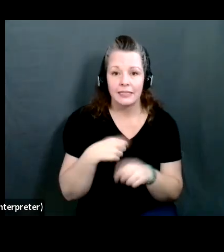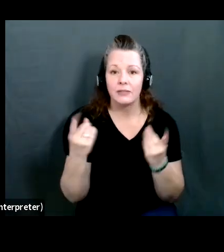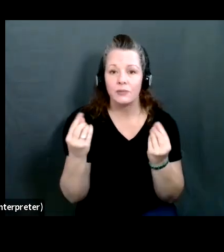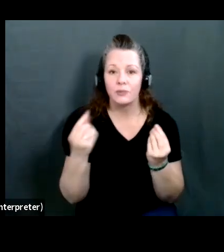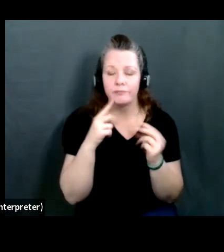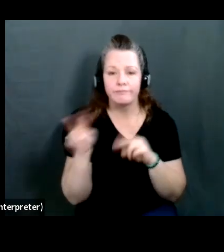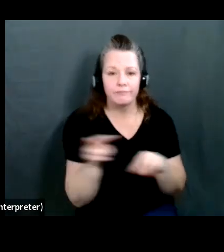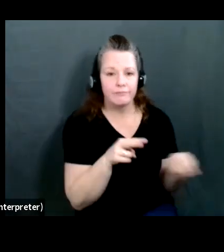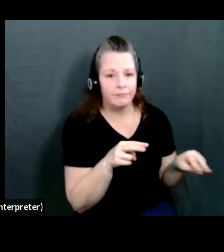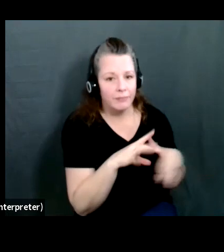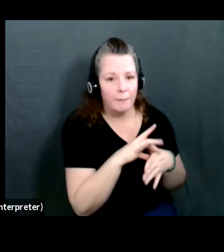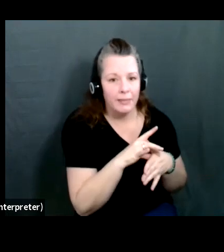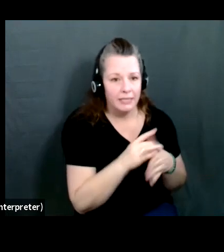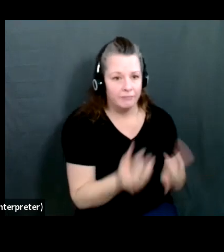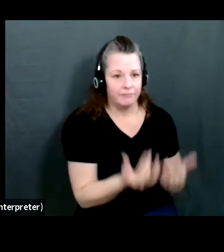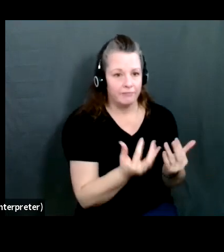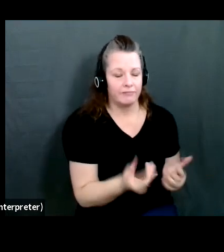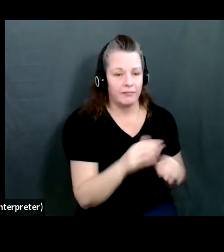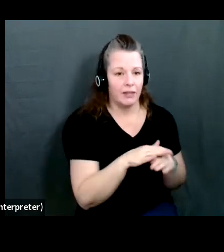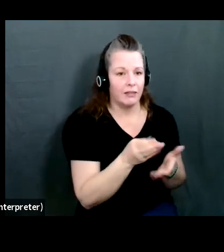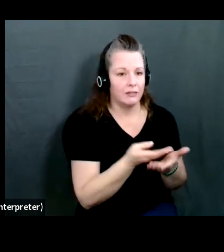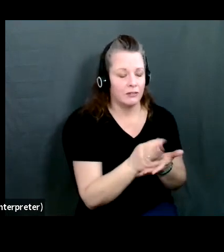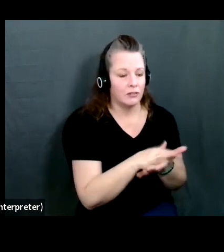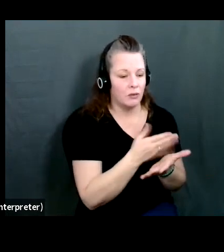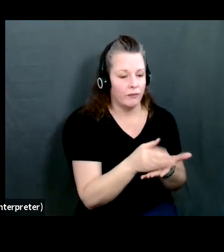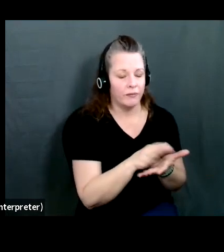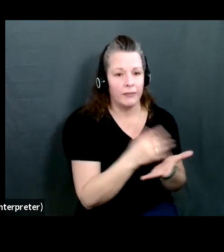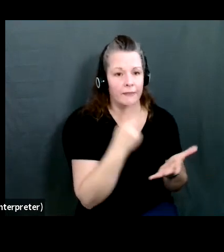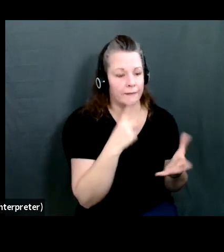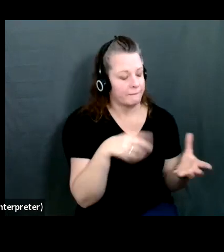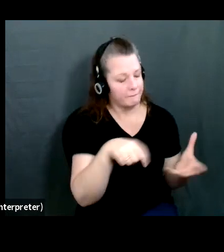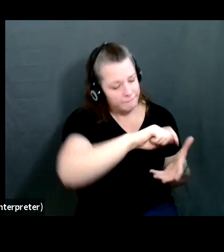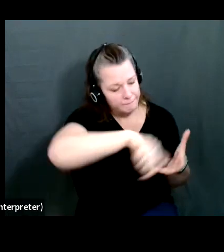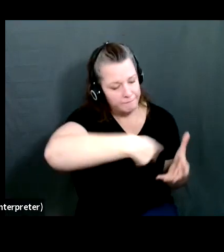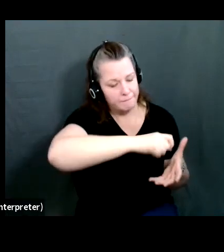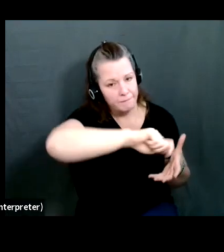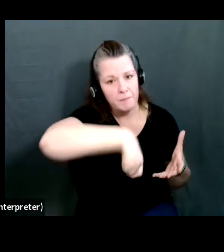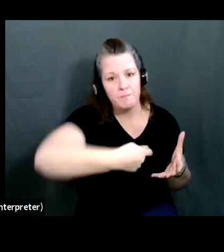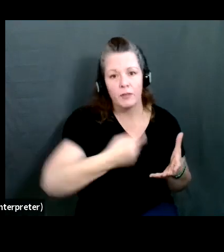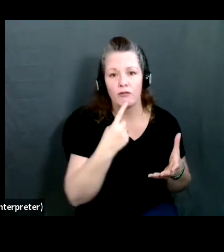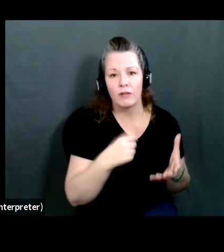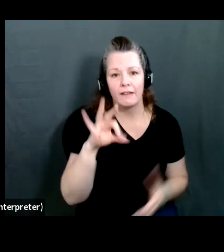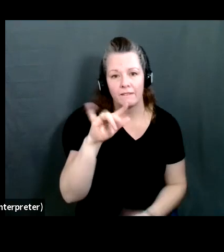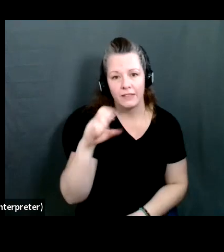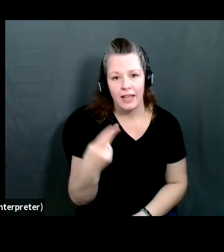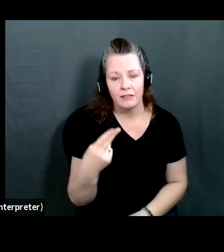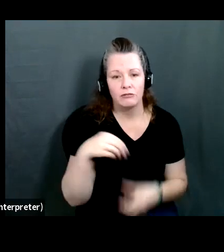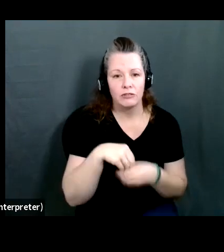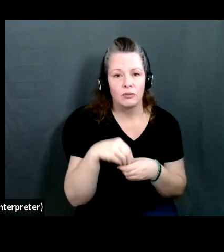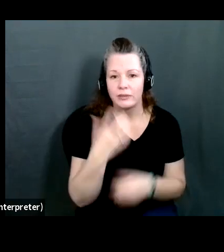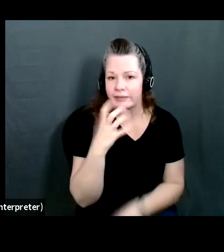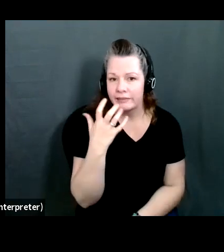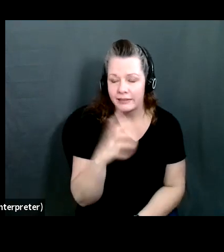stove. Scrape pulpy red flesh into the heat and turn. Say, even